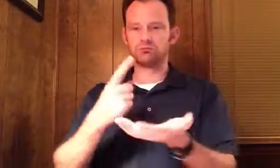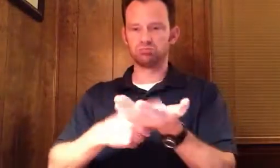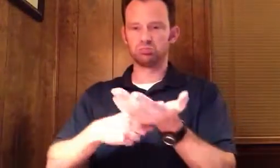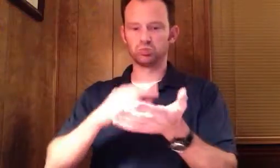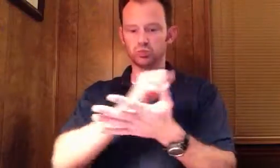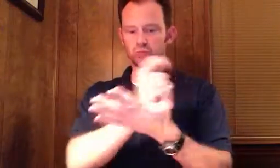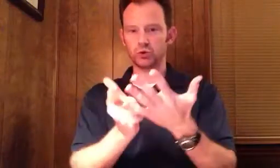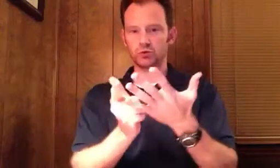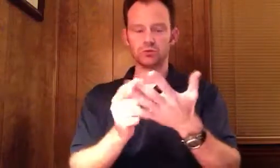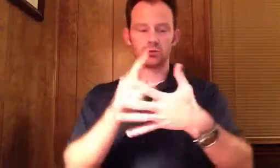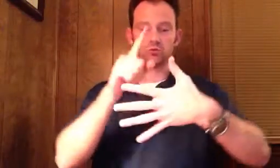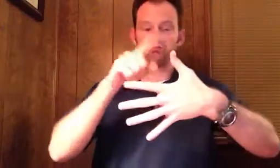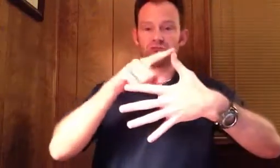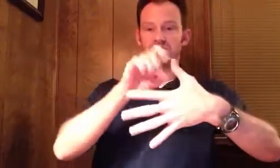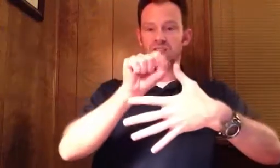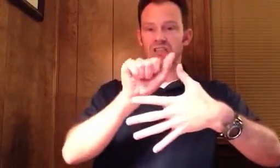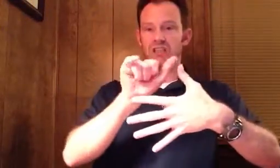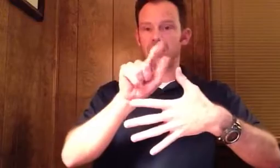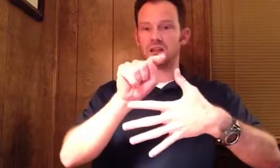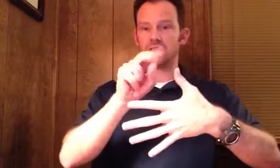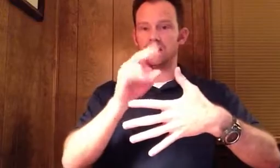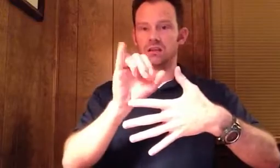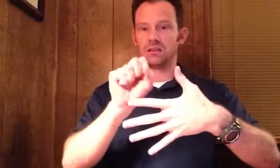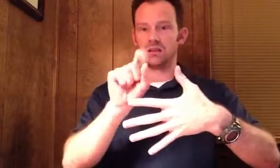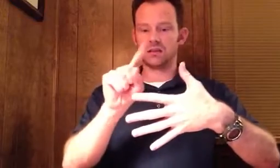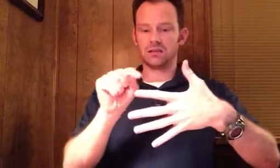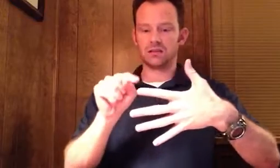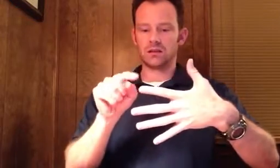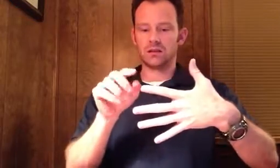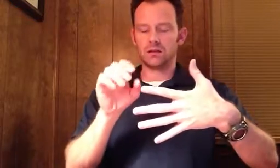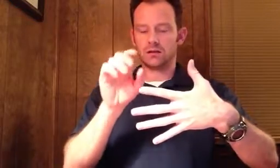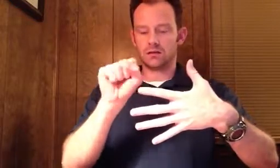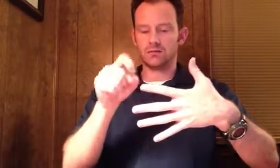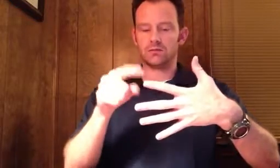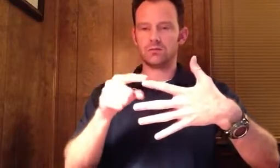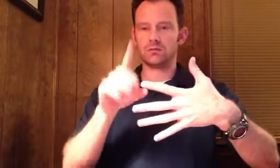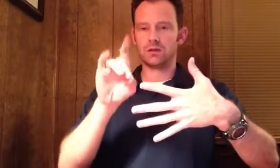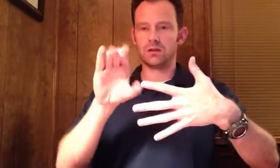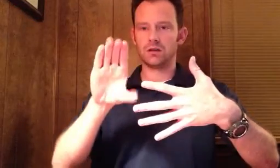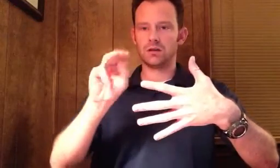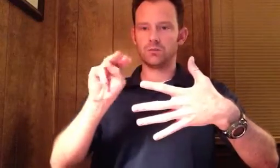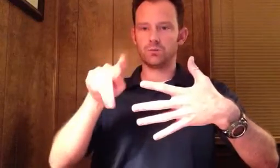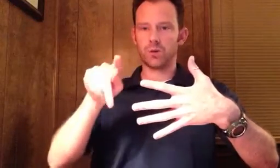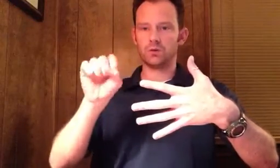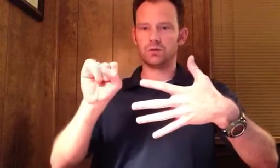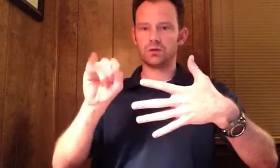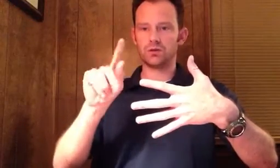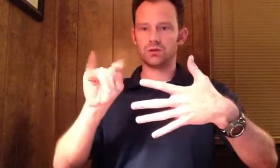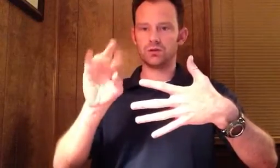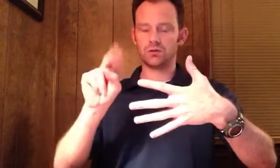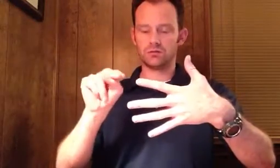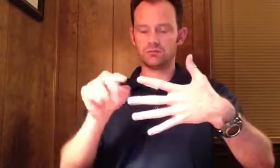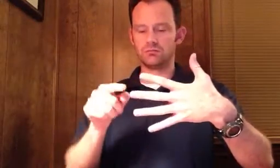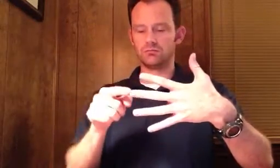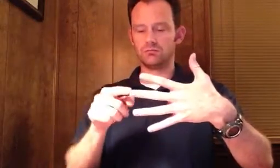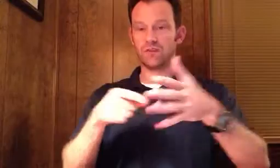First is synthesis. Second is decomposition. Third is single replacement reactions.